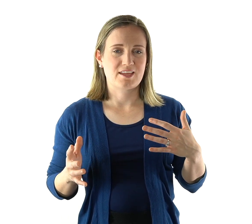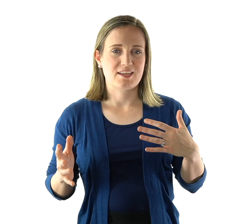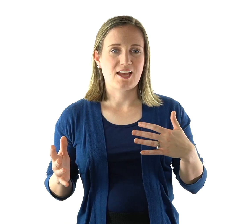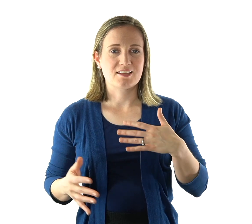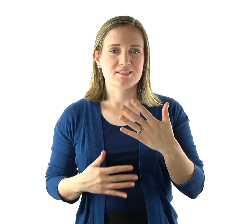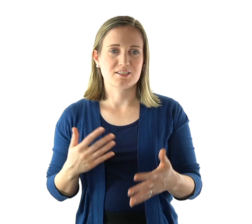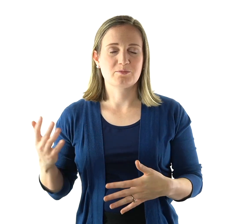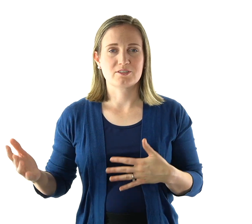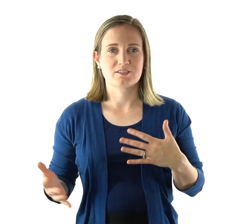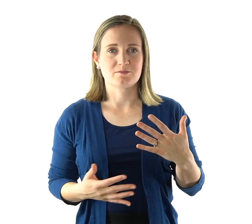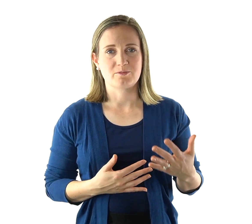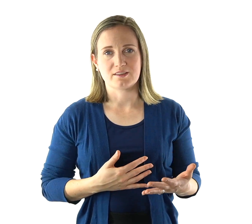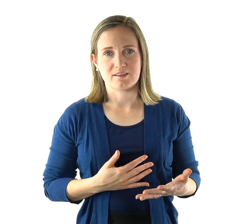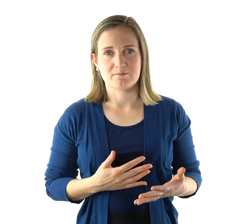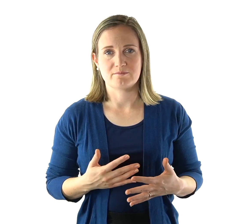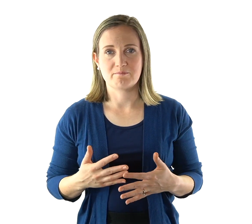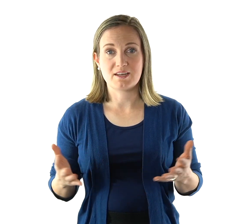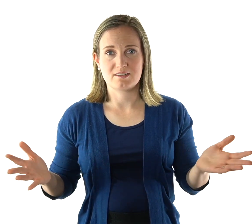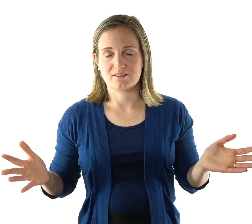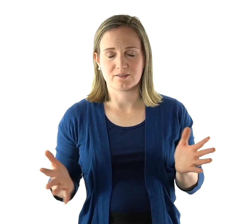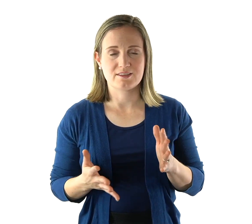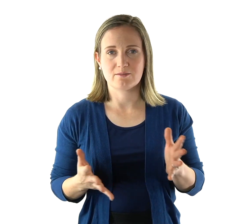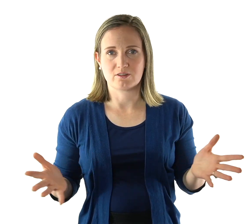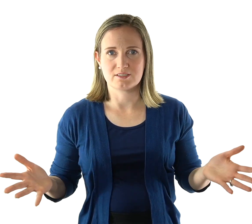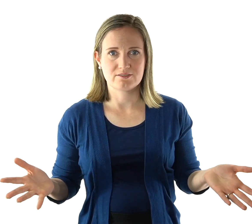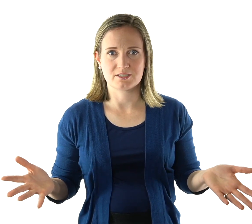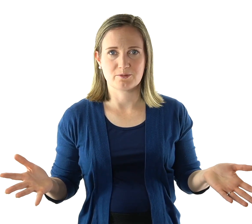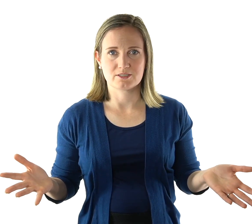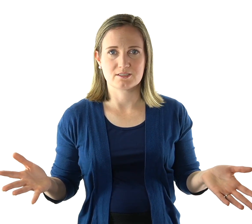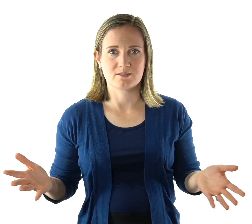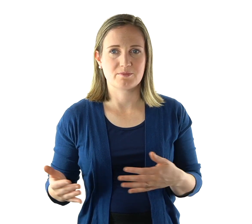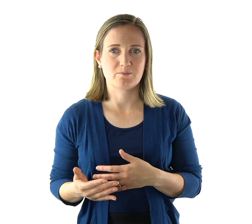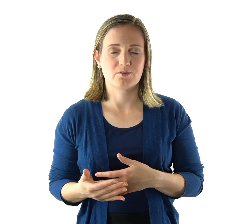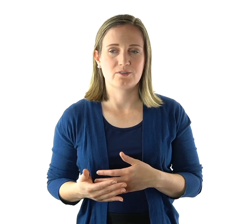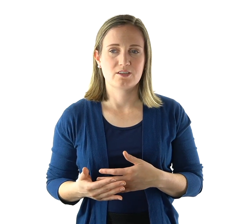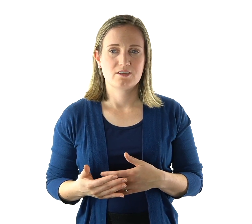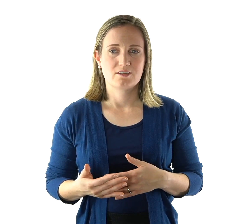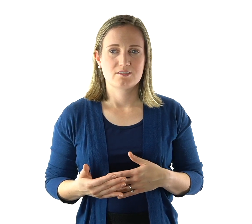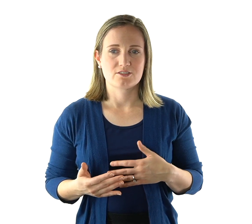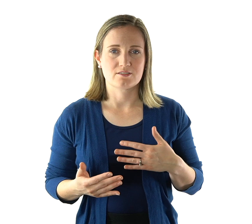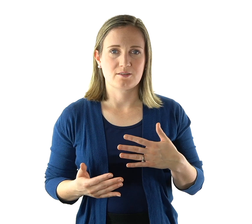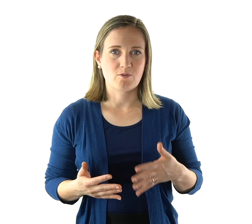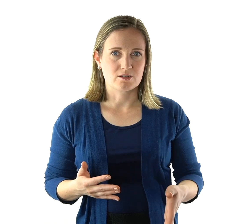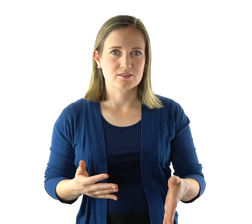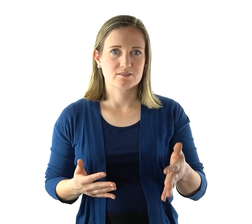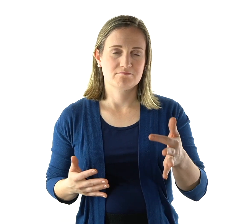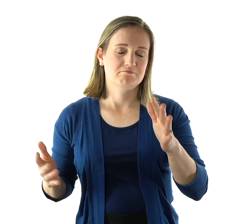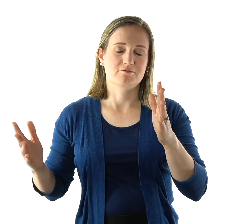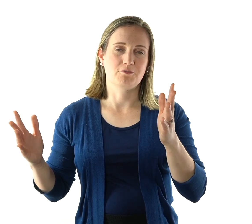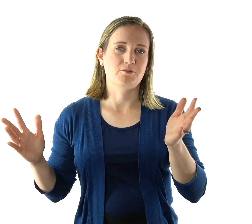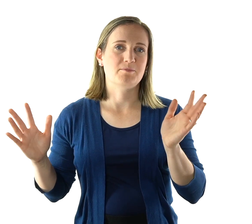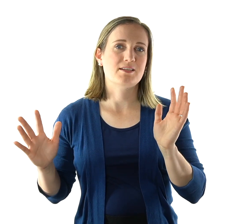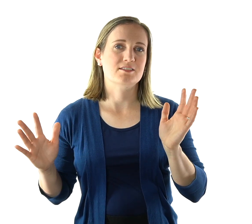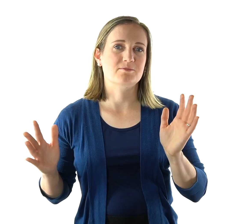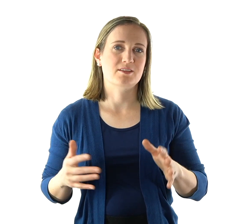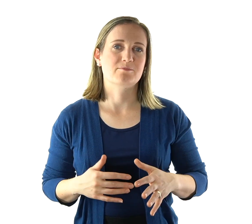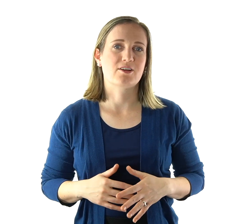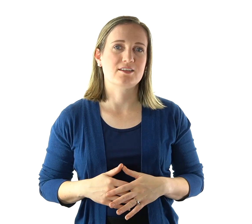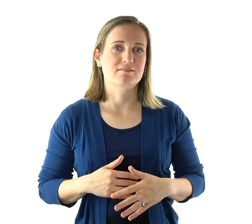they had these experiences with him, many, and they were all different experiences. Some people just walked the road to Damascus with him, right, and